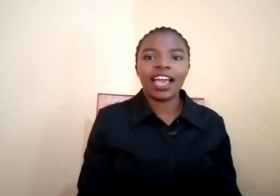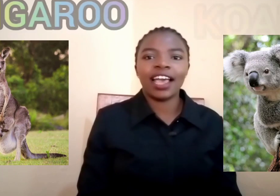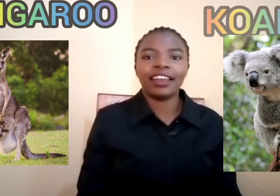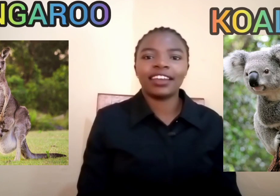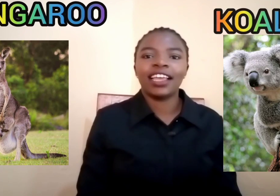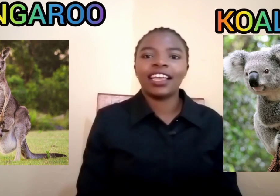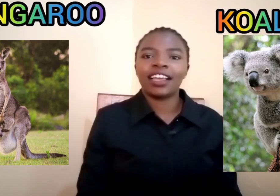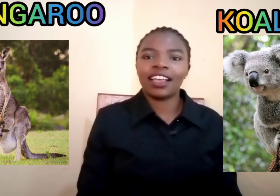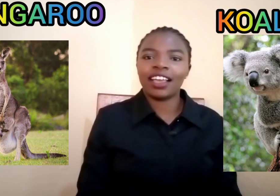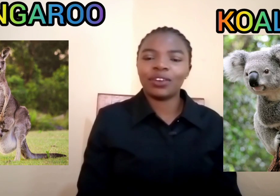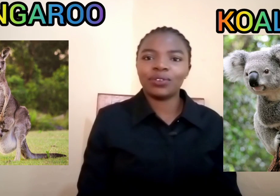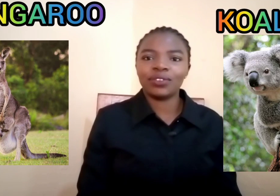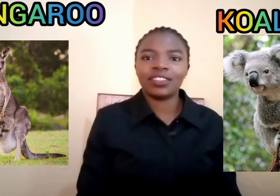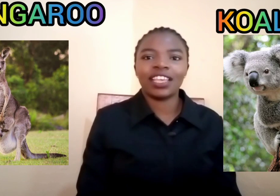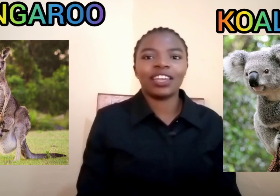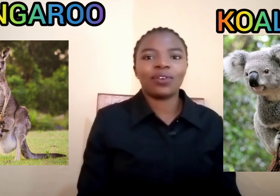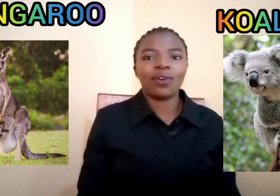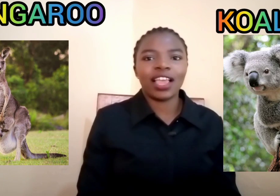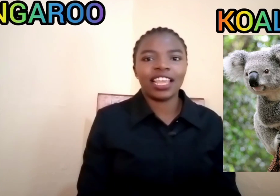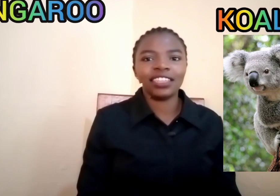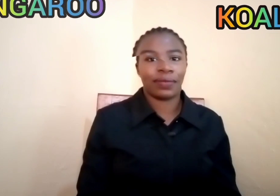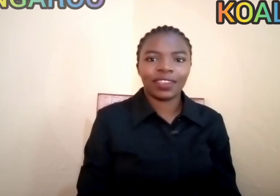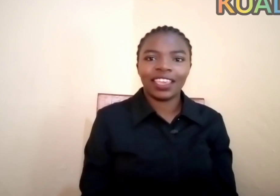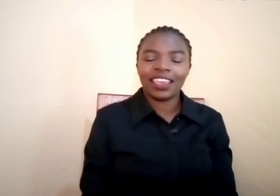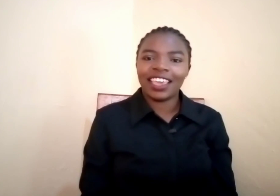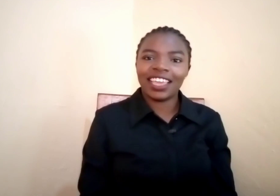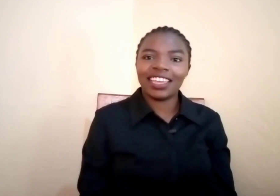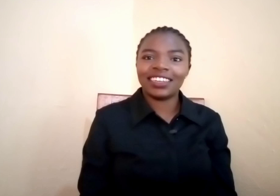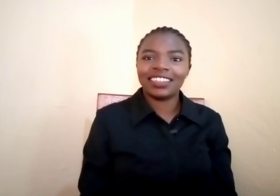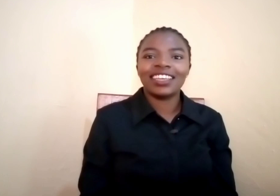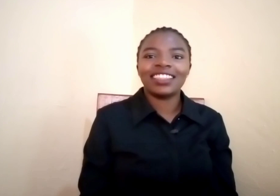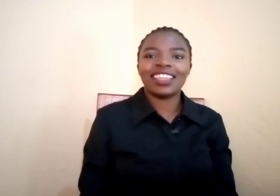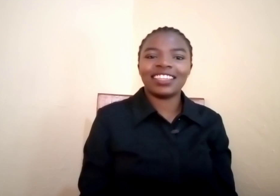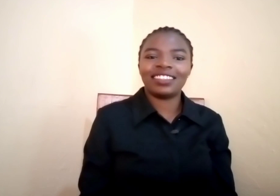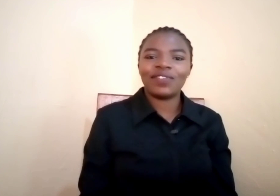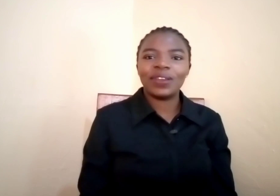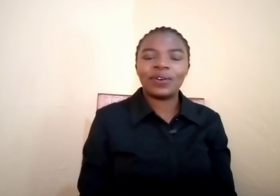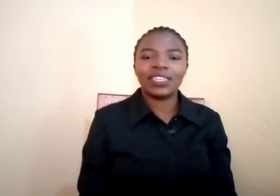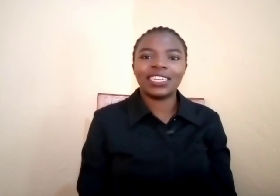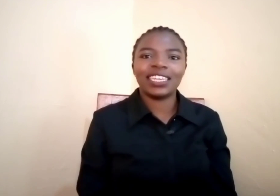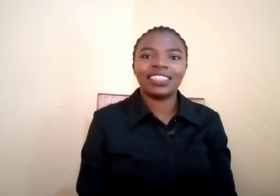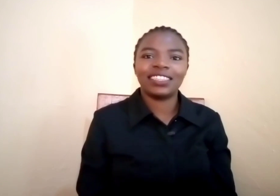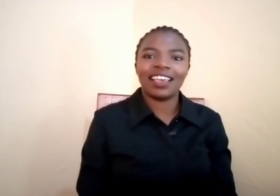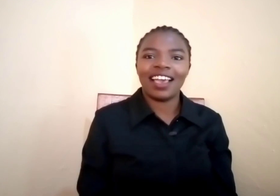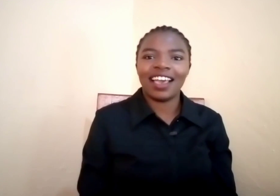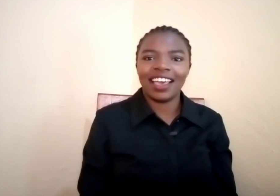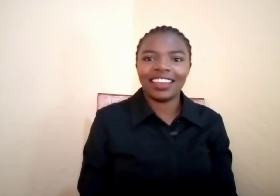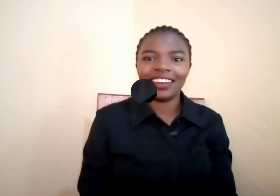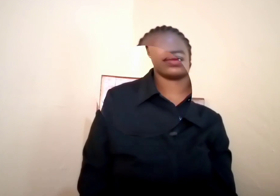are kangaroos and koalas. And the 7 continents are